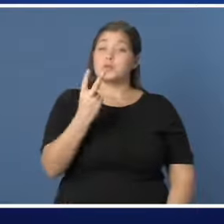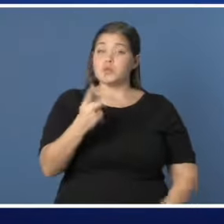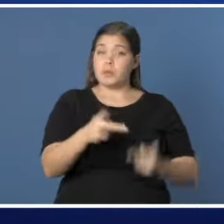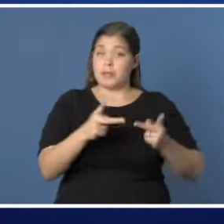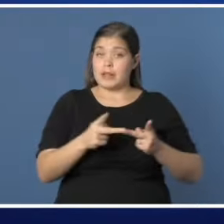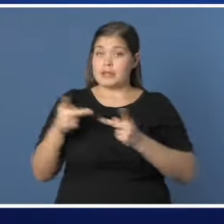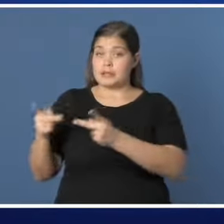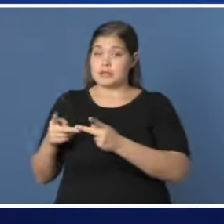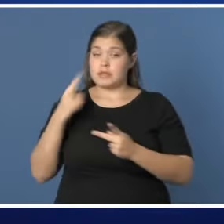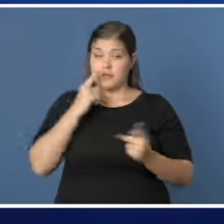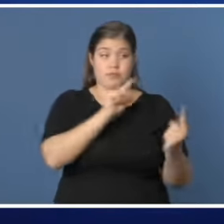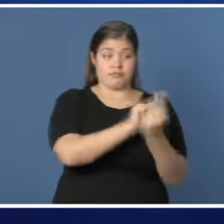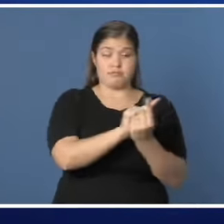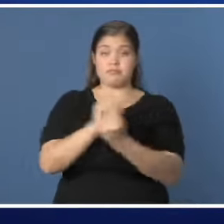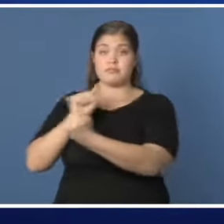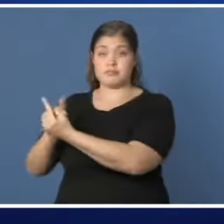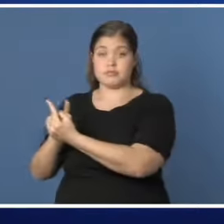Pick 2 places to meet.